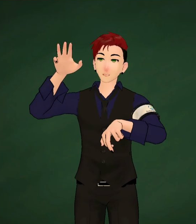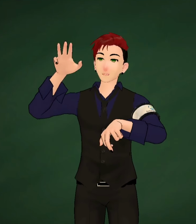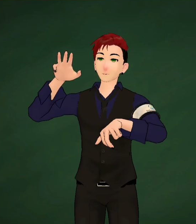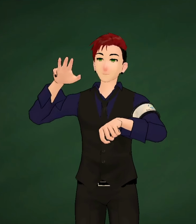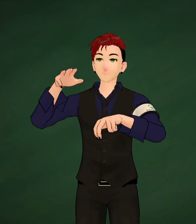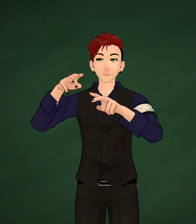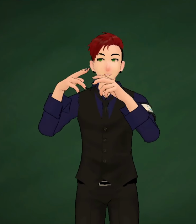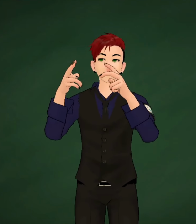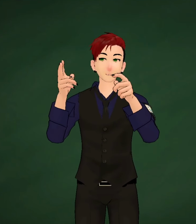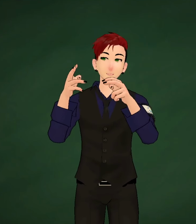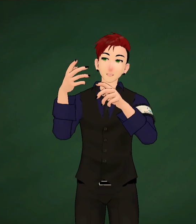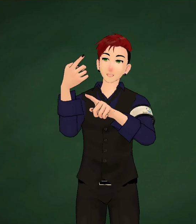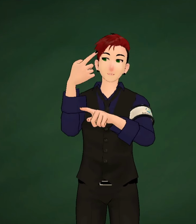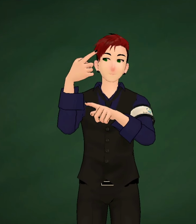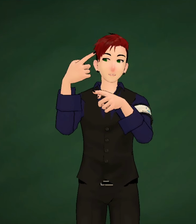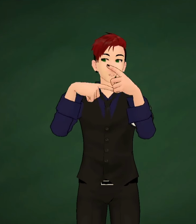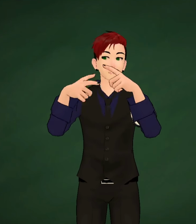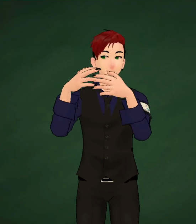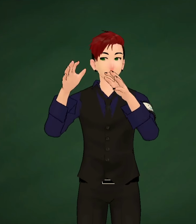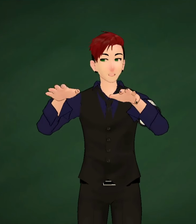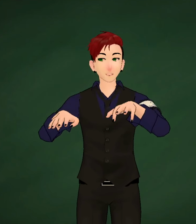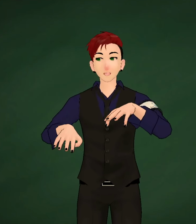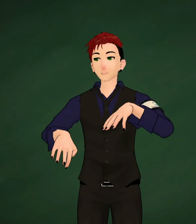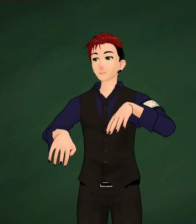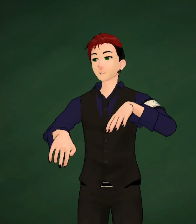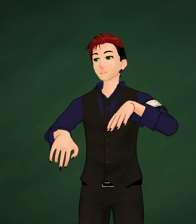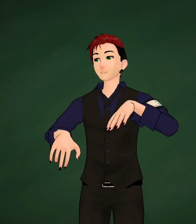up in a very like correct signing household.